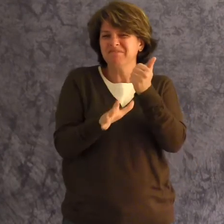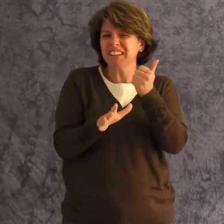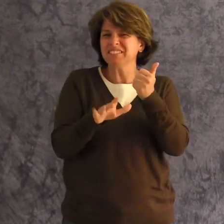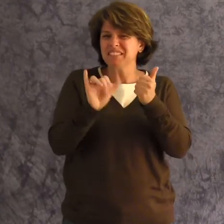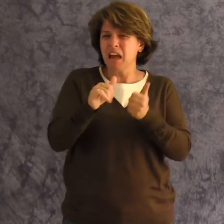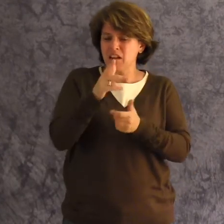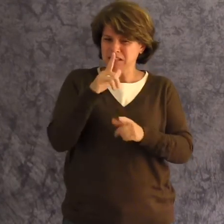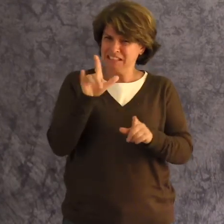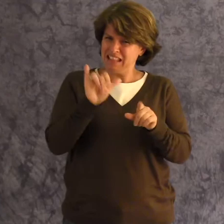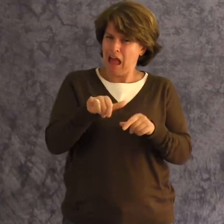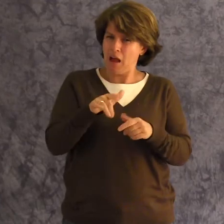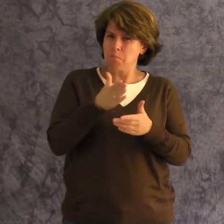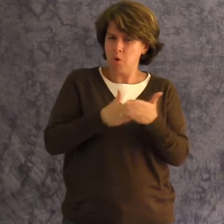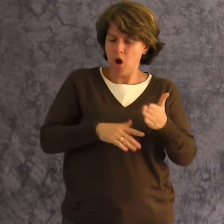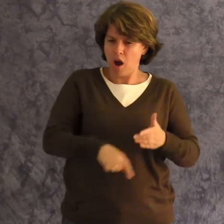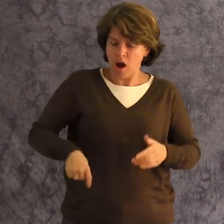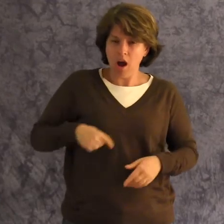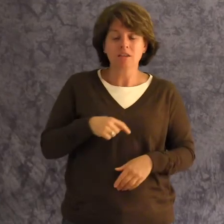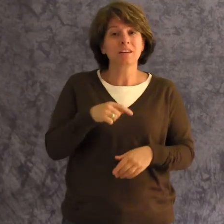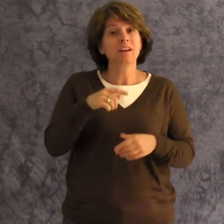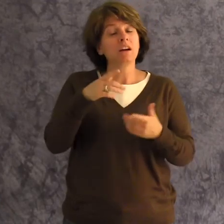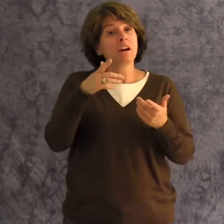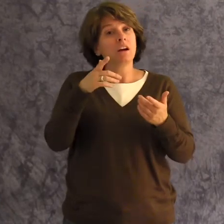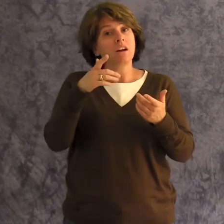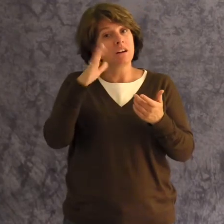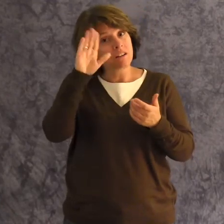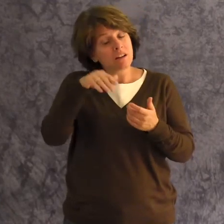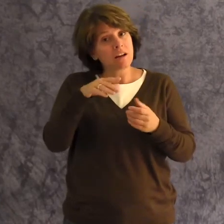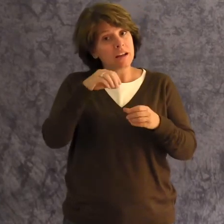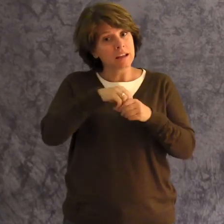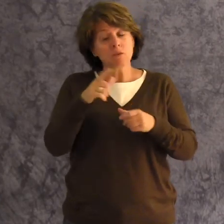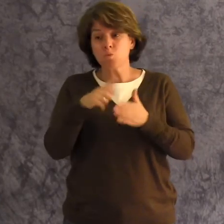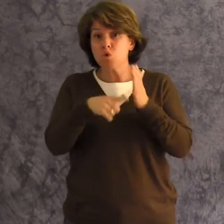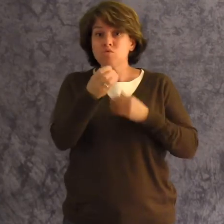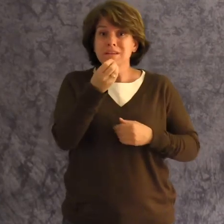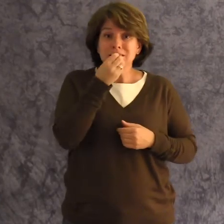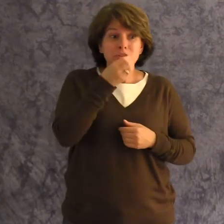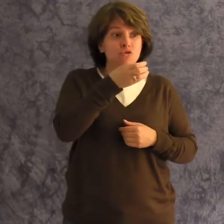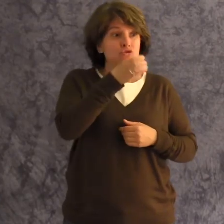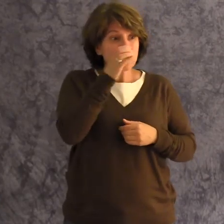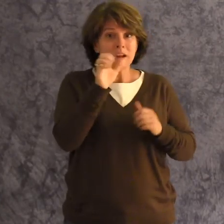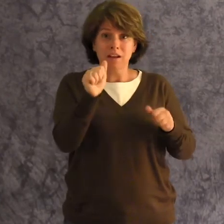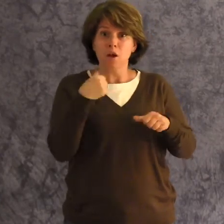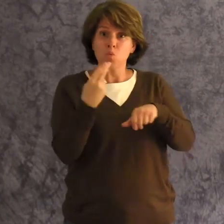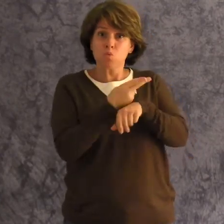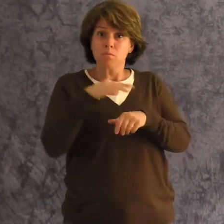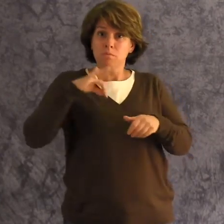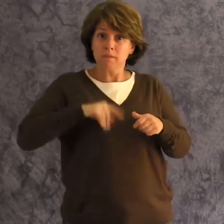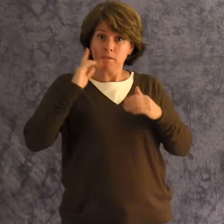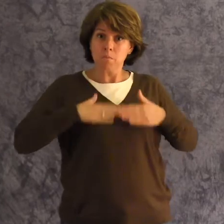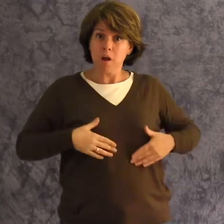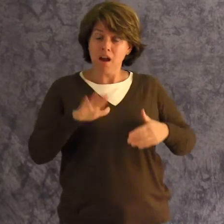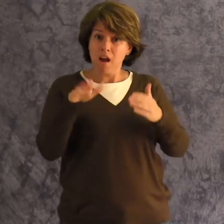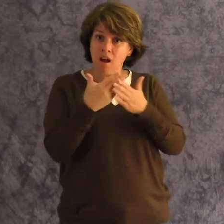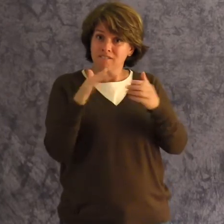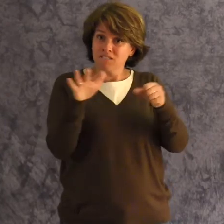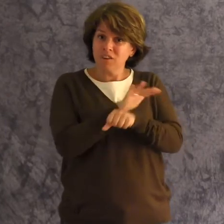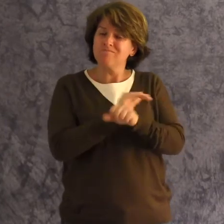or the small intestine, and not everything is absorbable. The material that remains is considered a waste product, and it must pass out of your